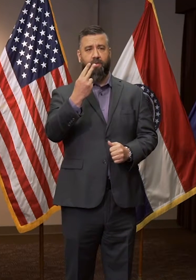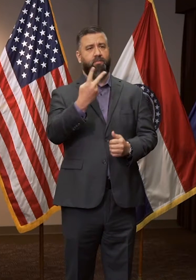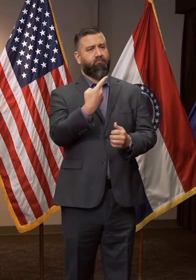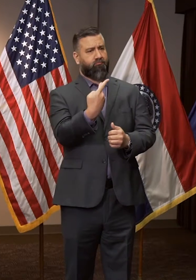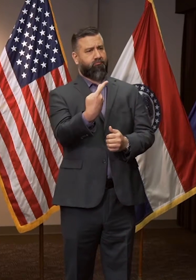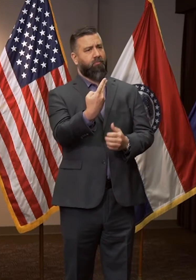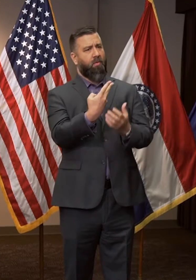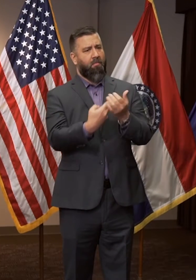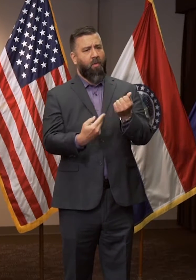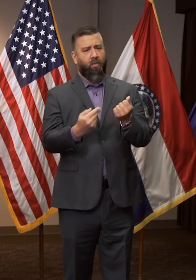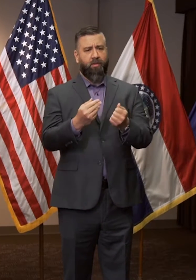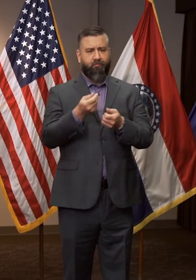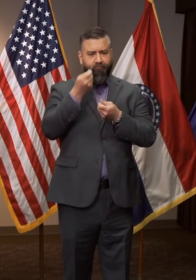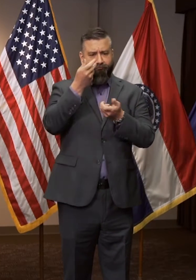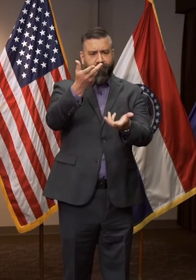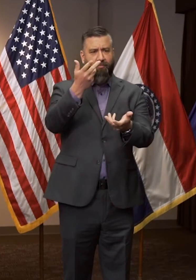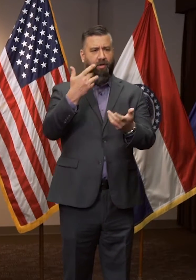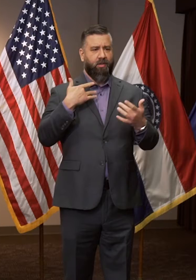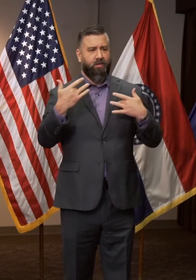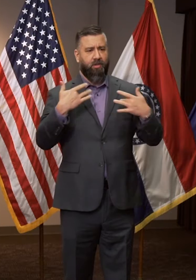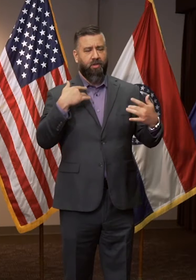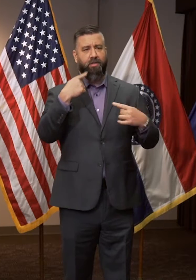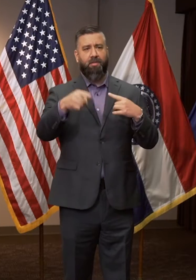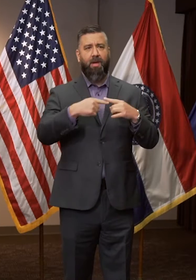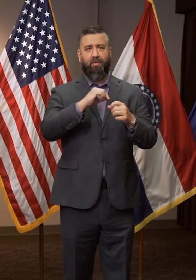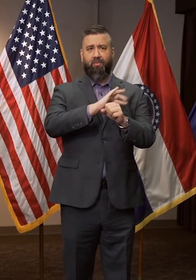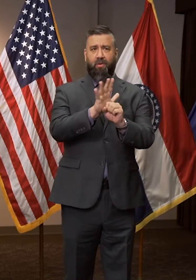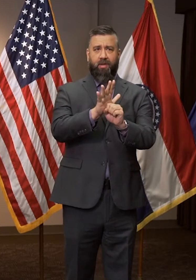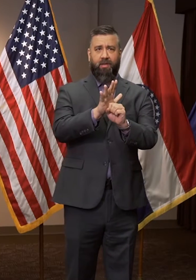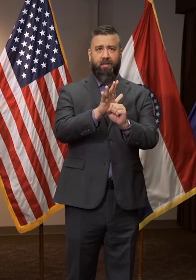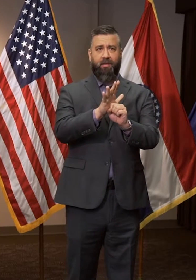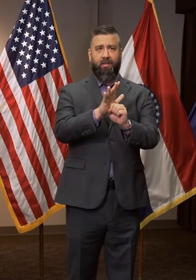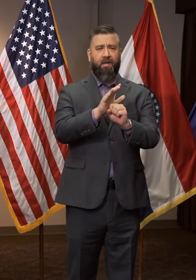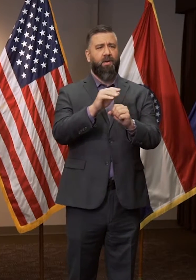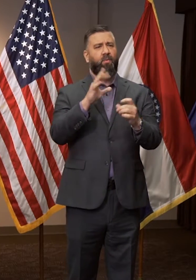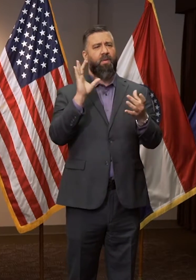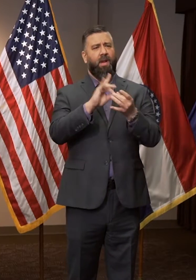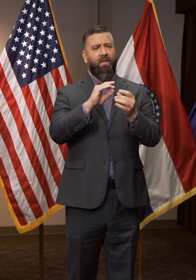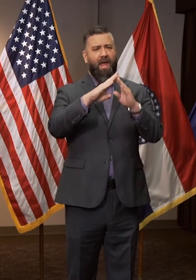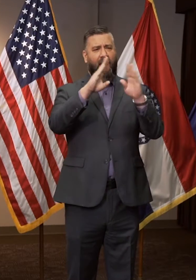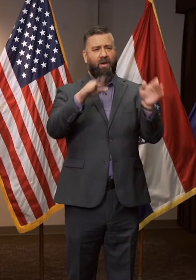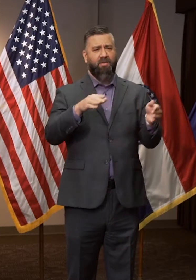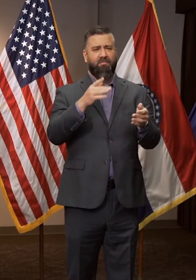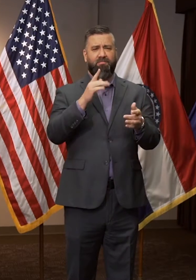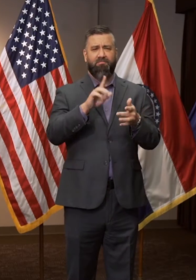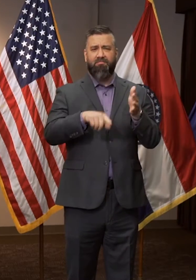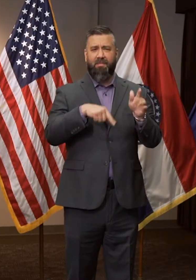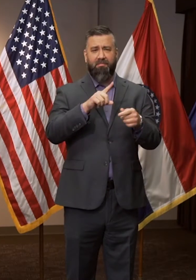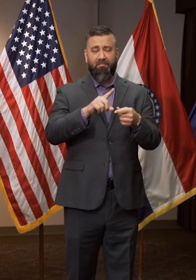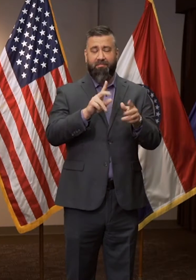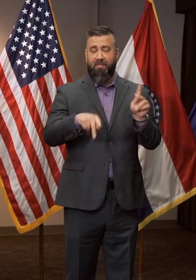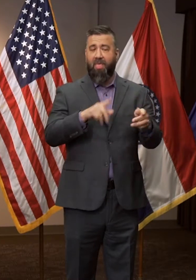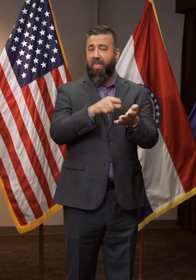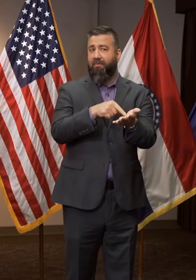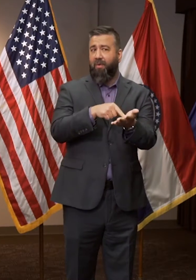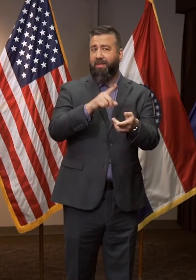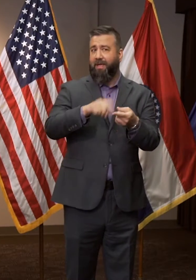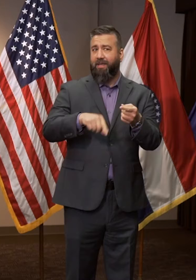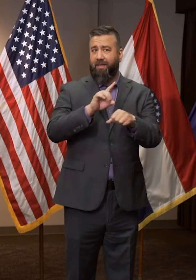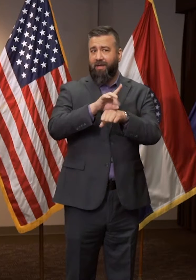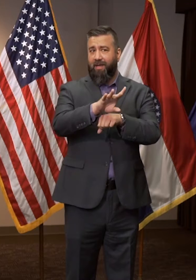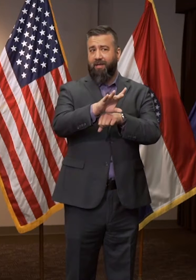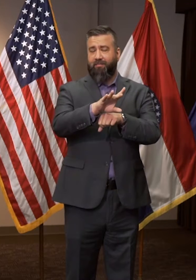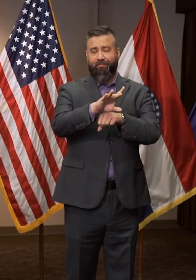about evictions during the pandemic and the action we will be taking as a result. St. Louis County recently set up an